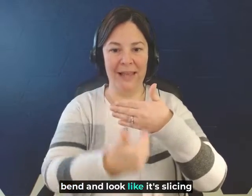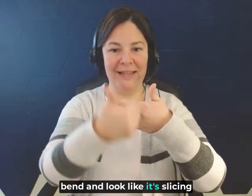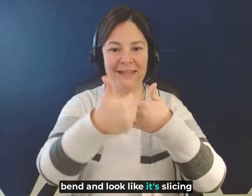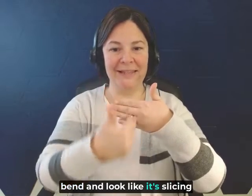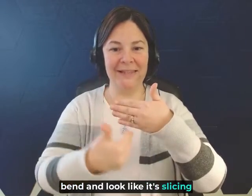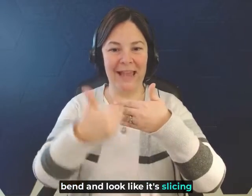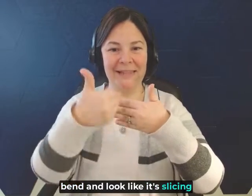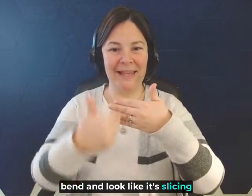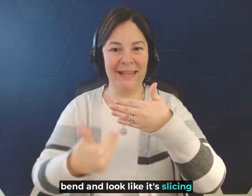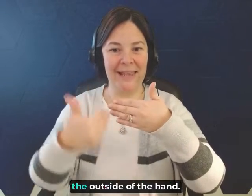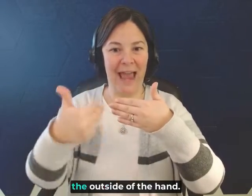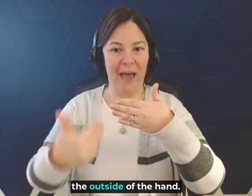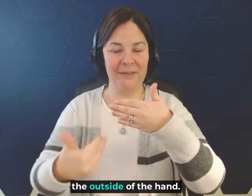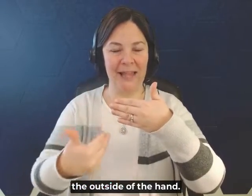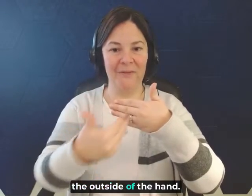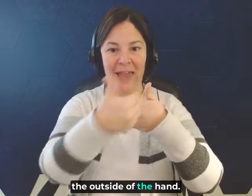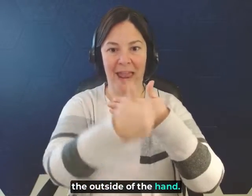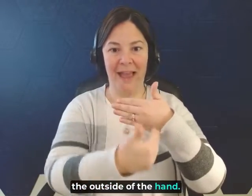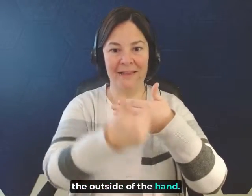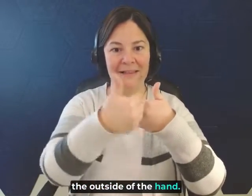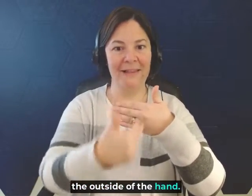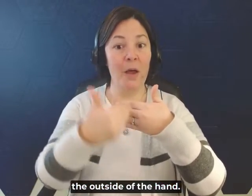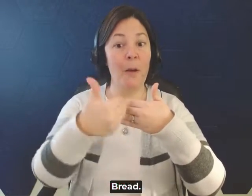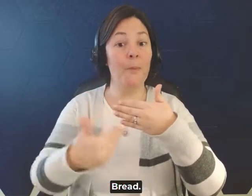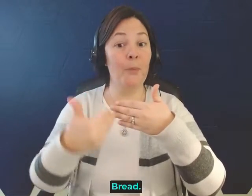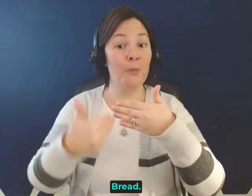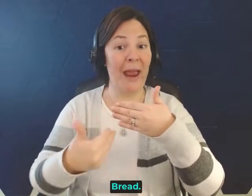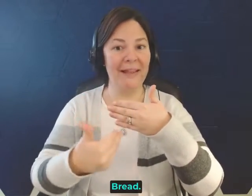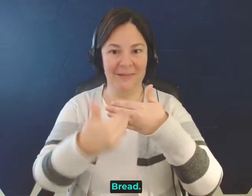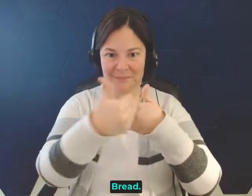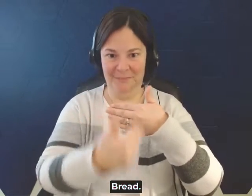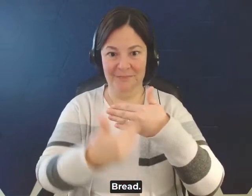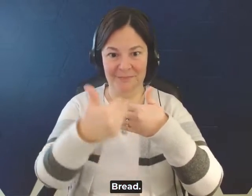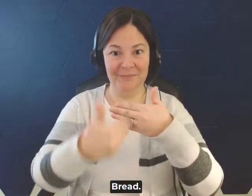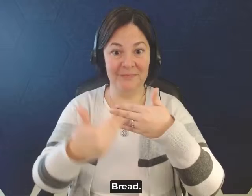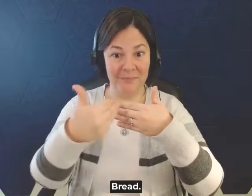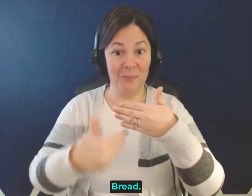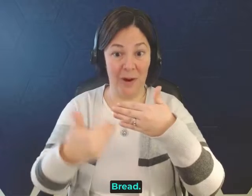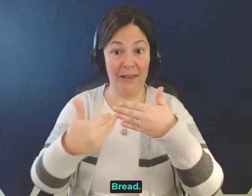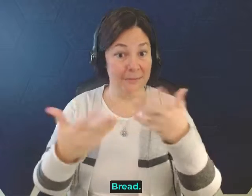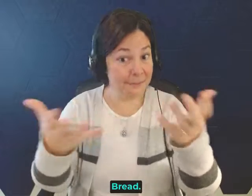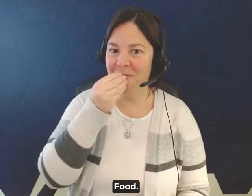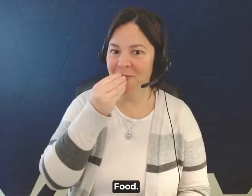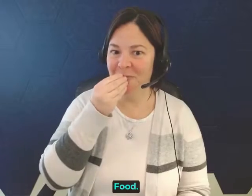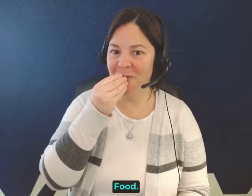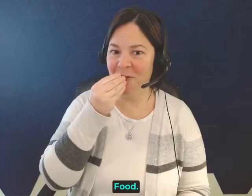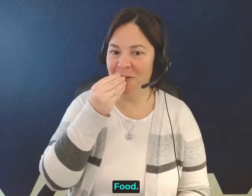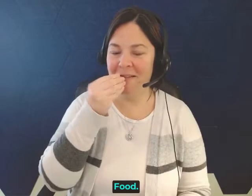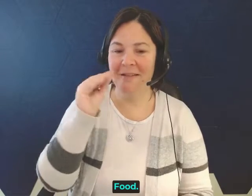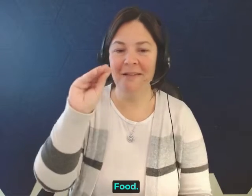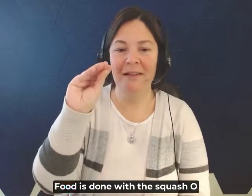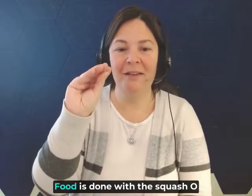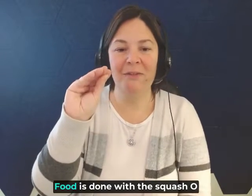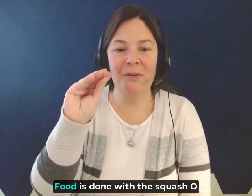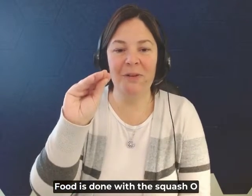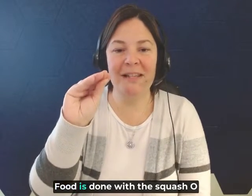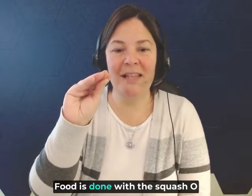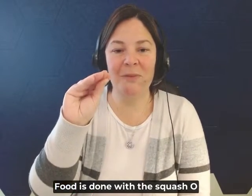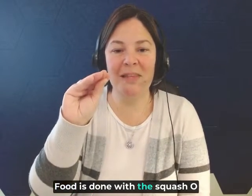it's slicing the outside of the hand. Bread. Bread. Food. Food is done with the